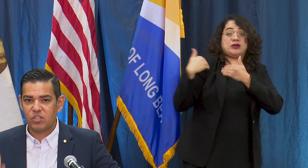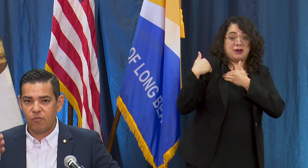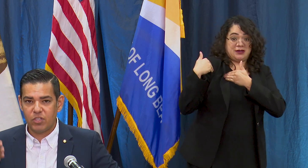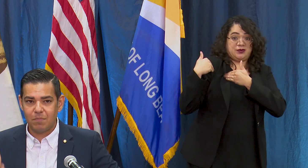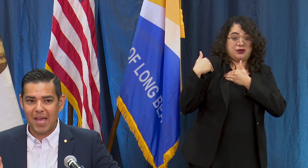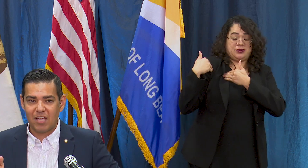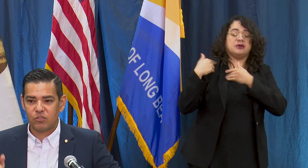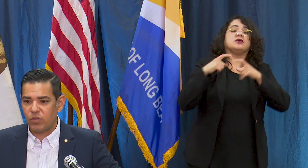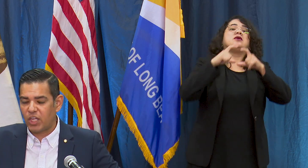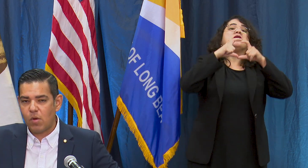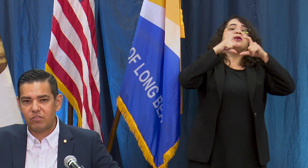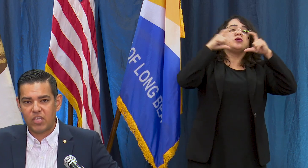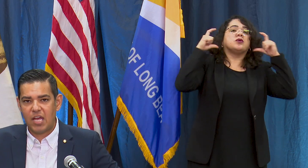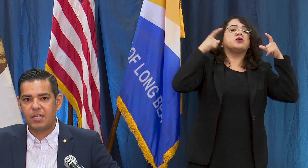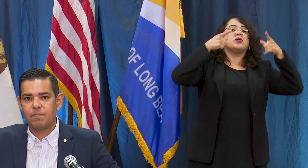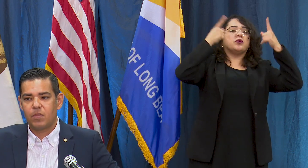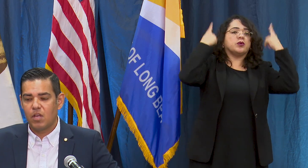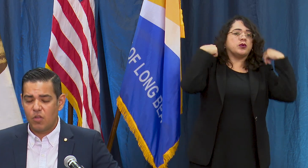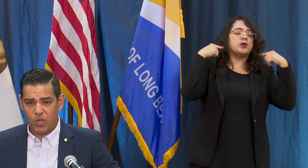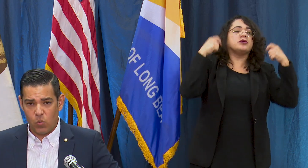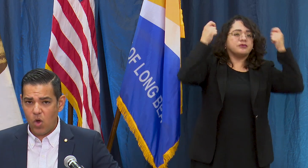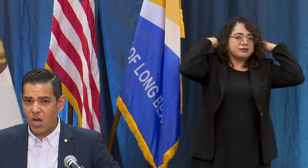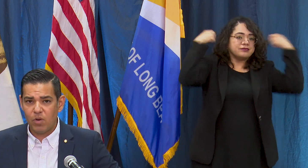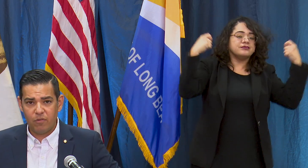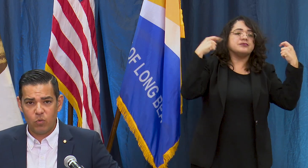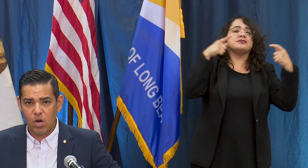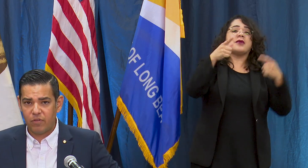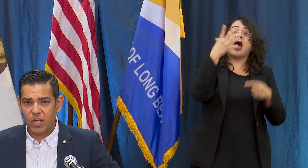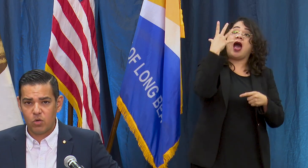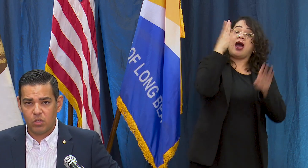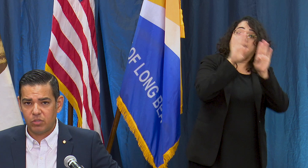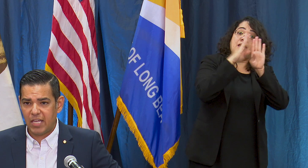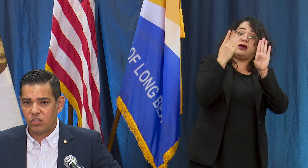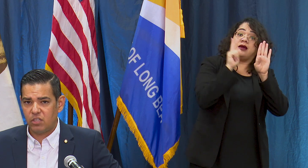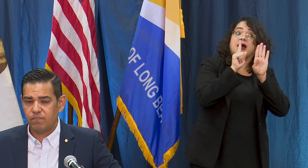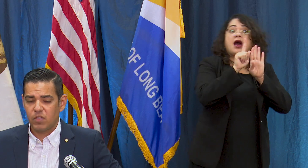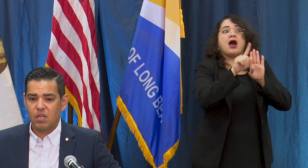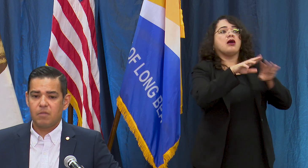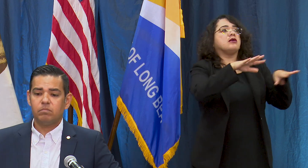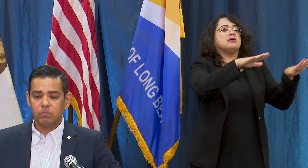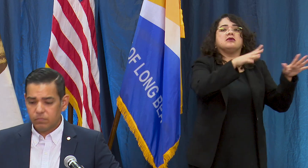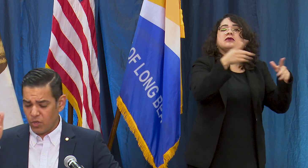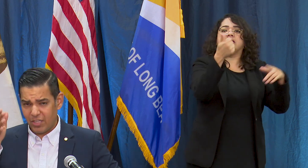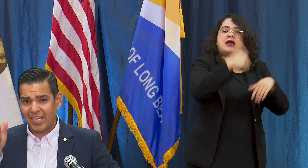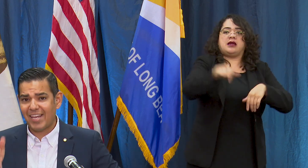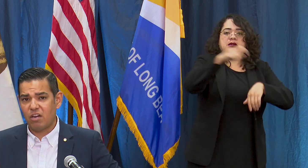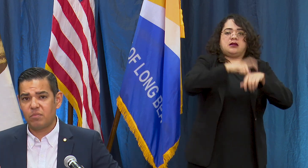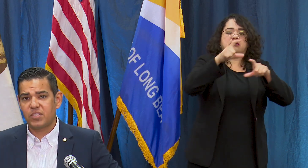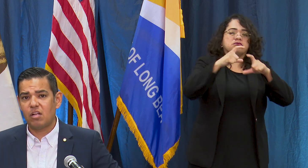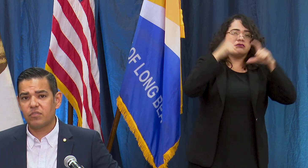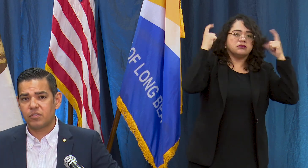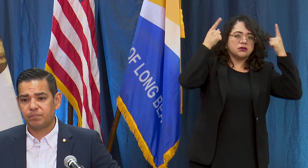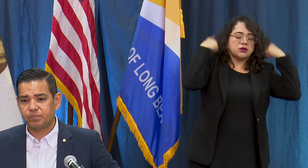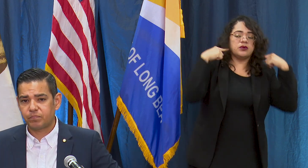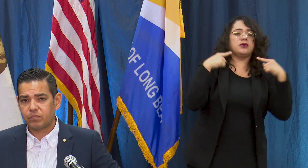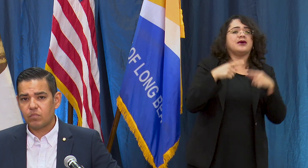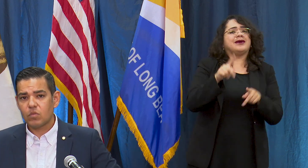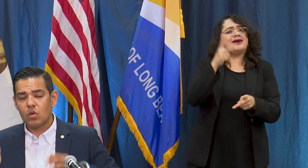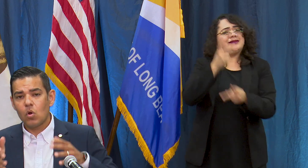wear face coverings and masks when they go outside. They're going to wear them wherever they go to a location. They're going to take care of